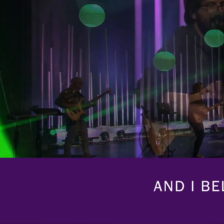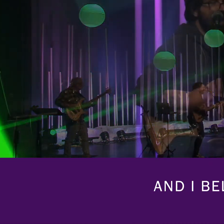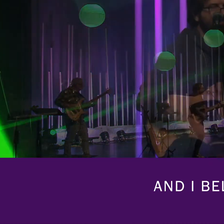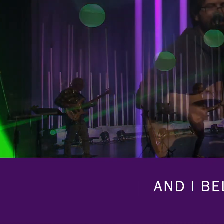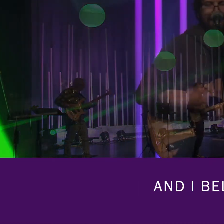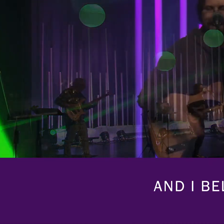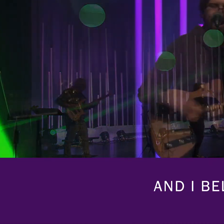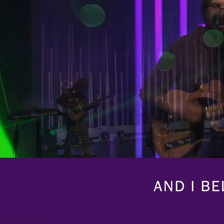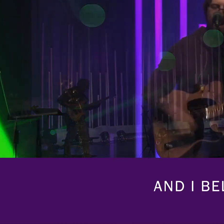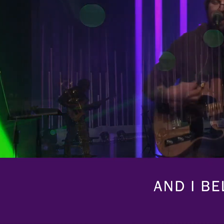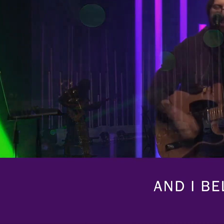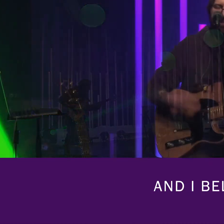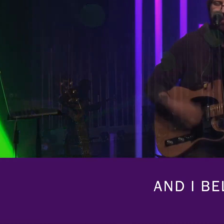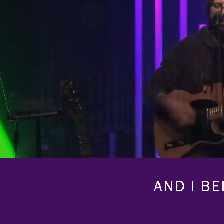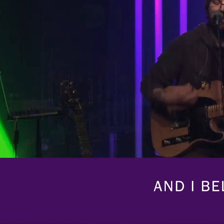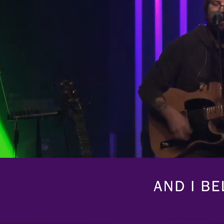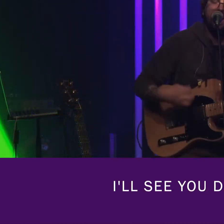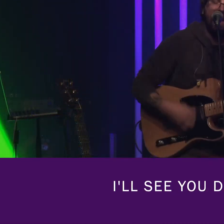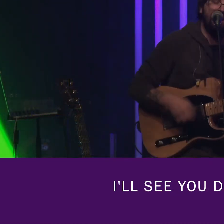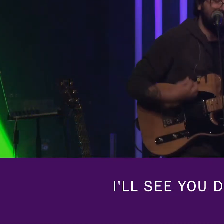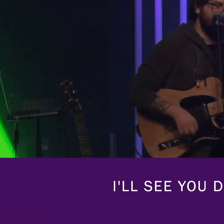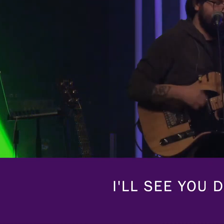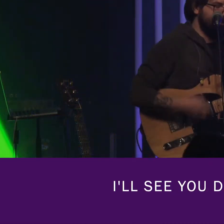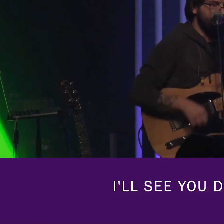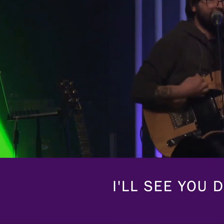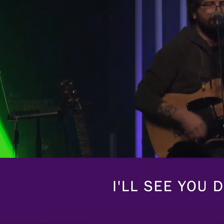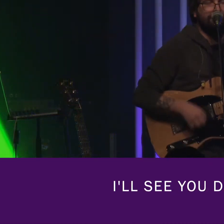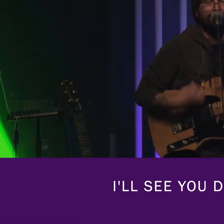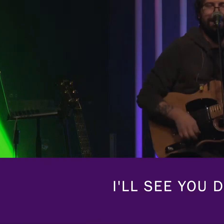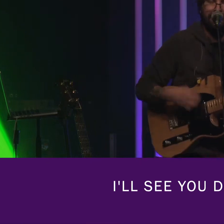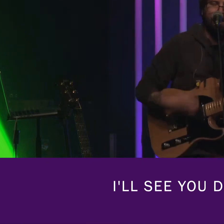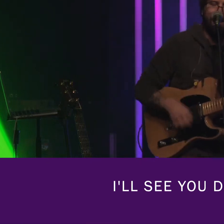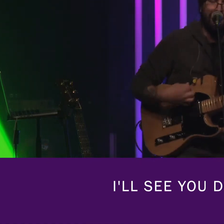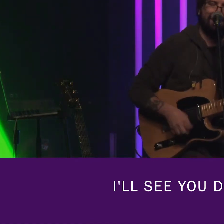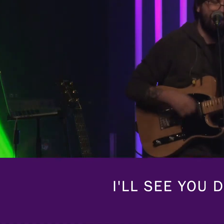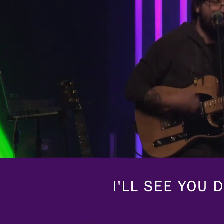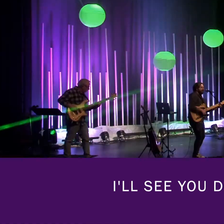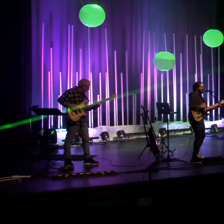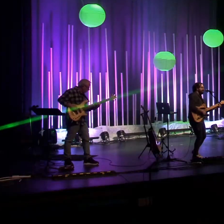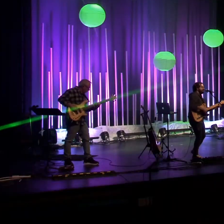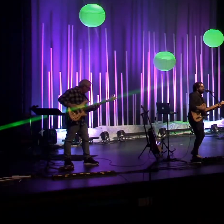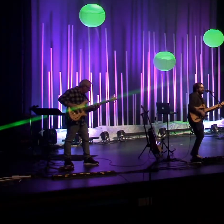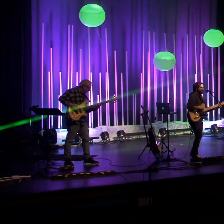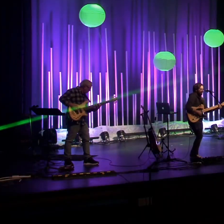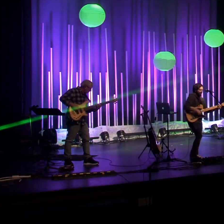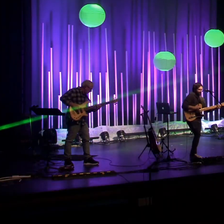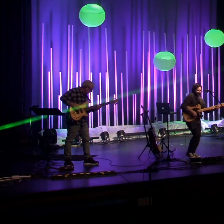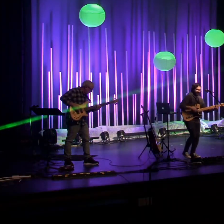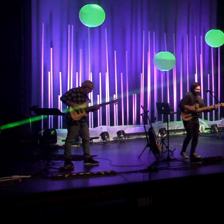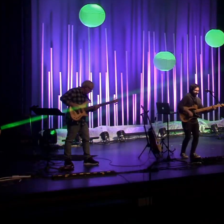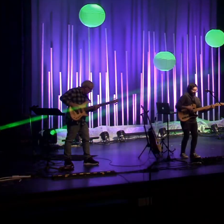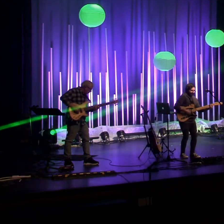I believe I see you do it again.